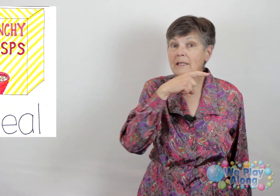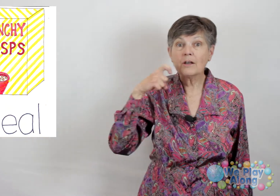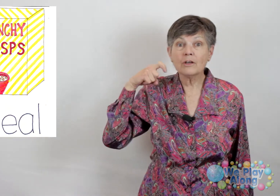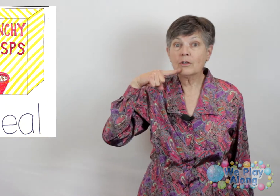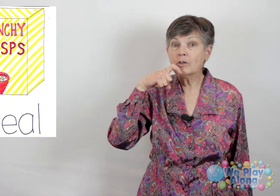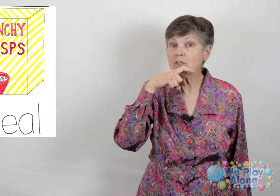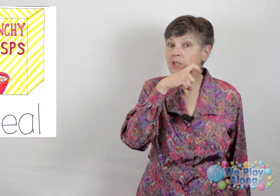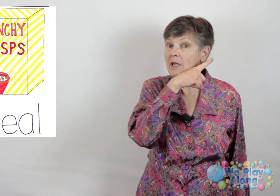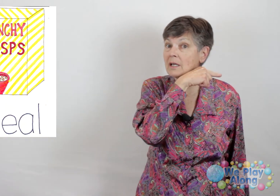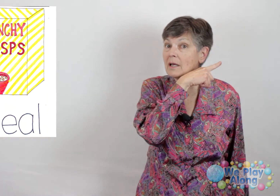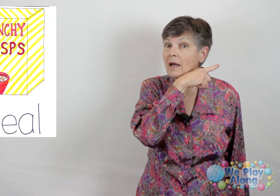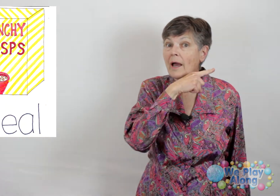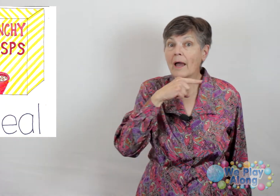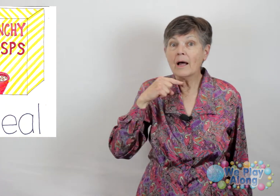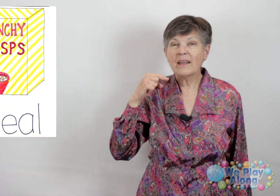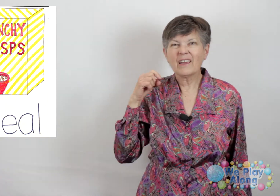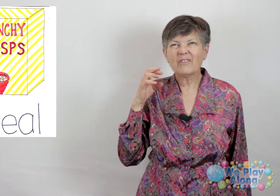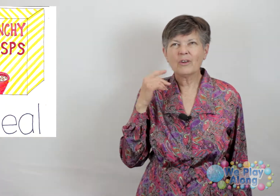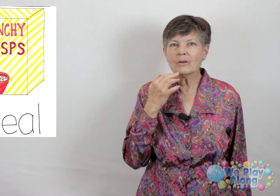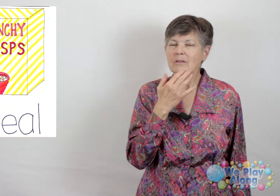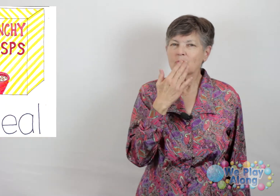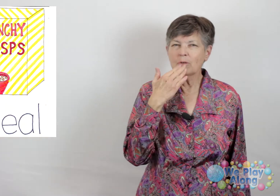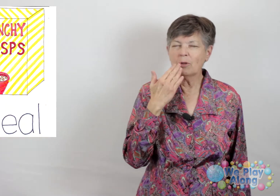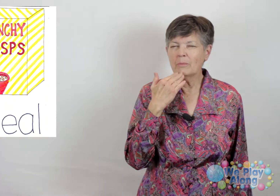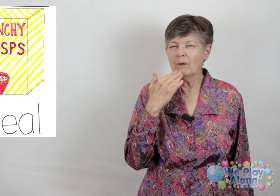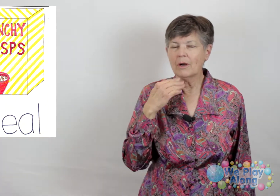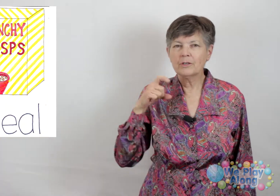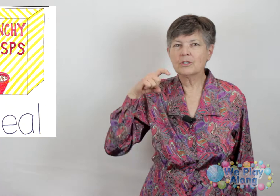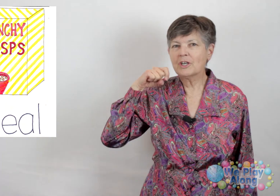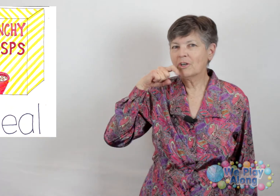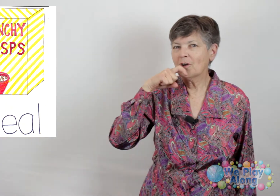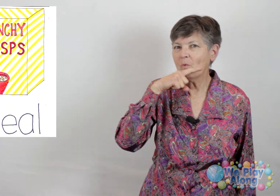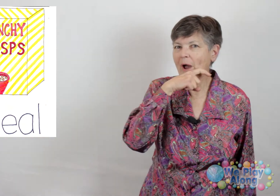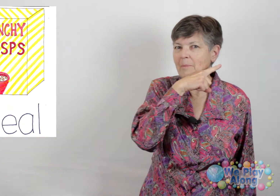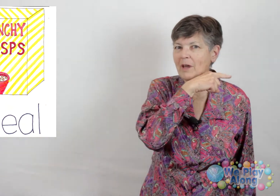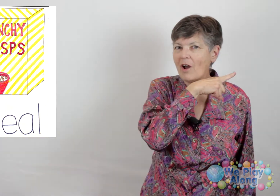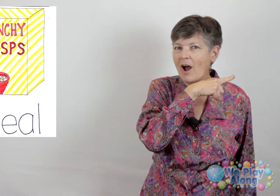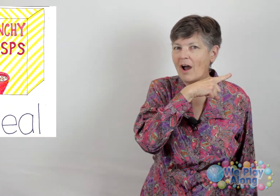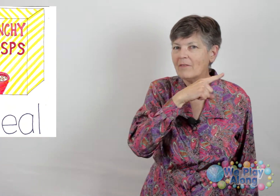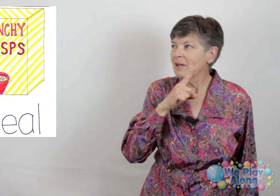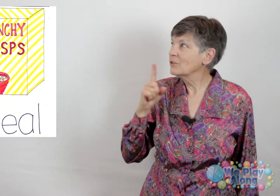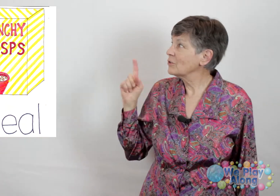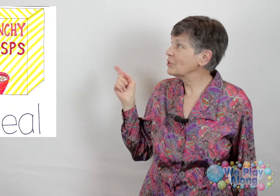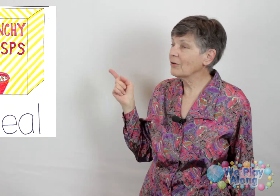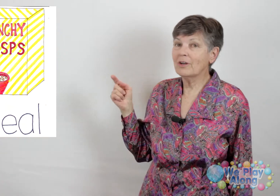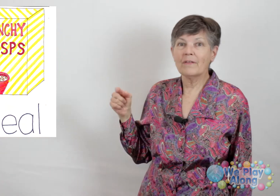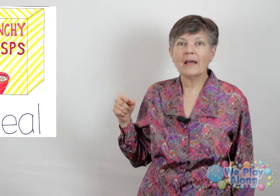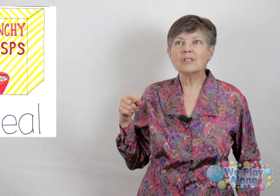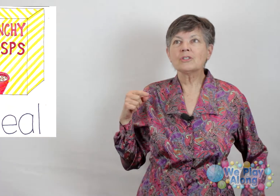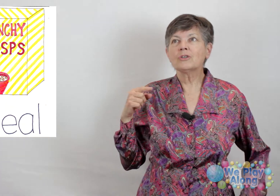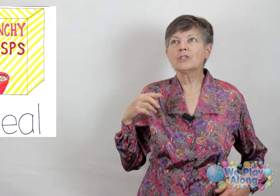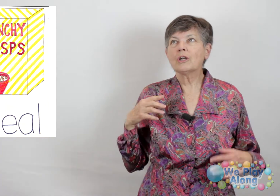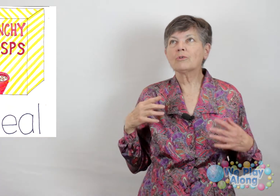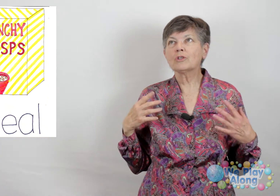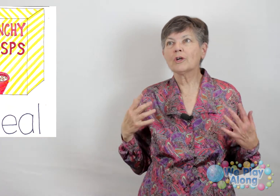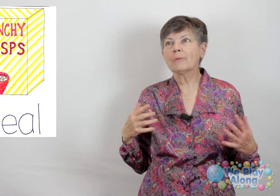down under your chin. Like if you dribbled milk on your chin, you're going to wipe it off. So cereal, and this is your general term. It could